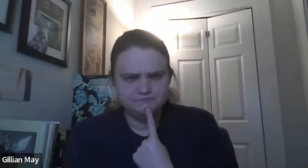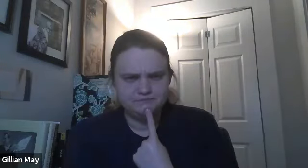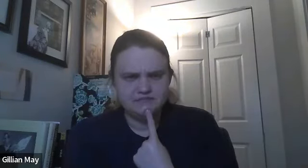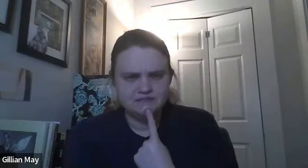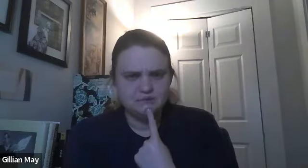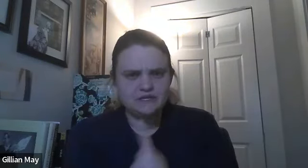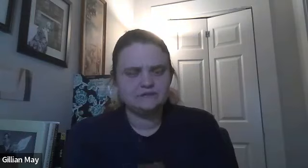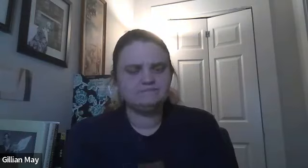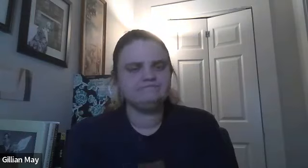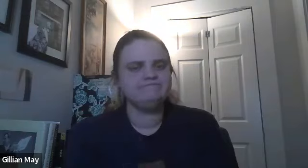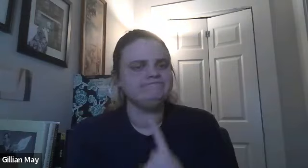Disappointed.